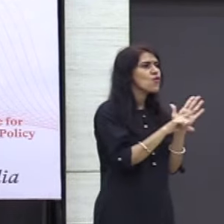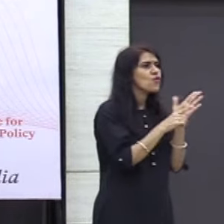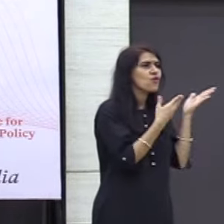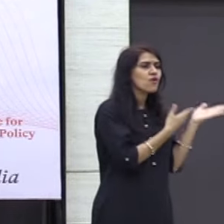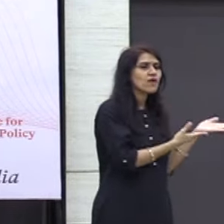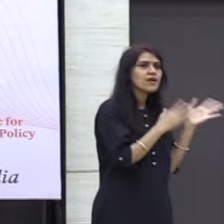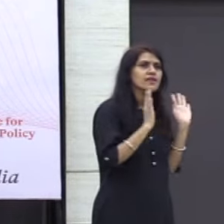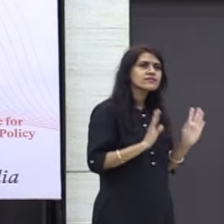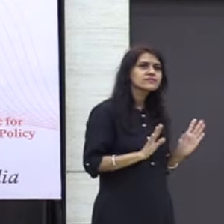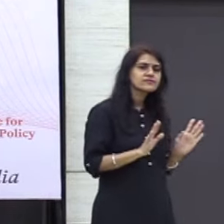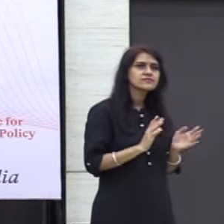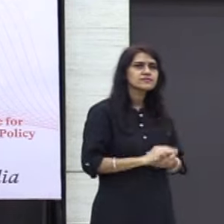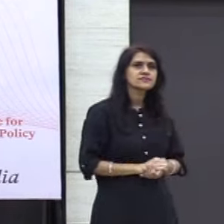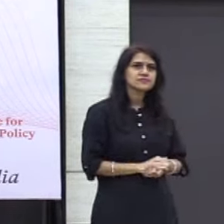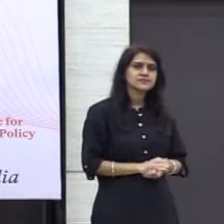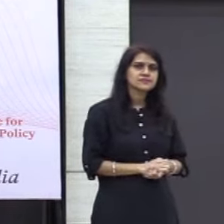of investigation?